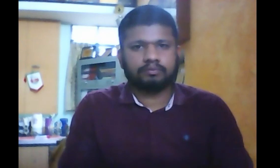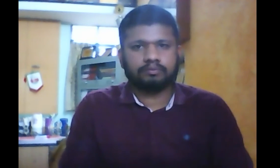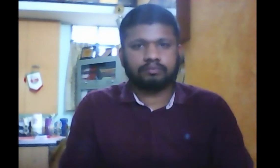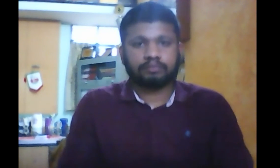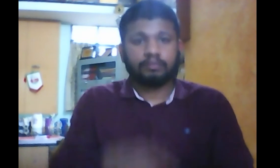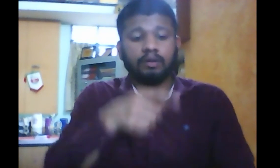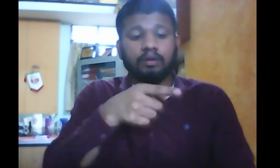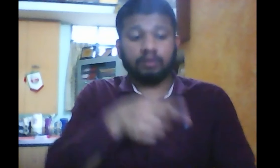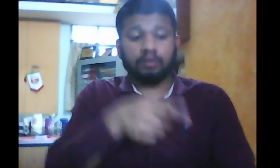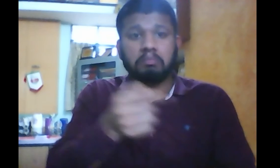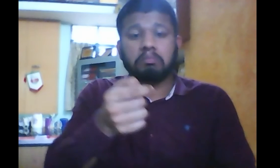How much does it cost?